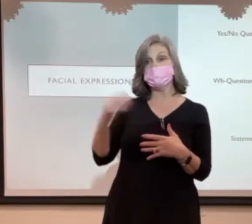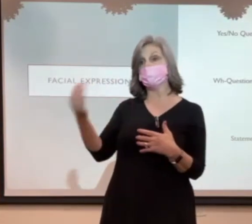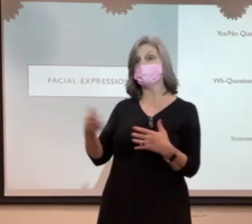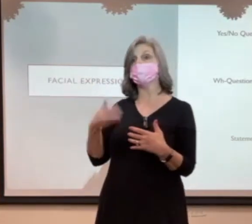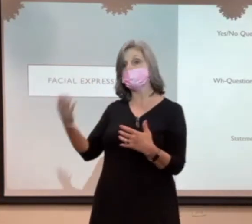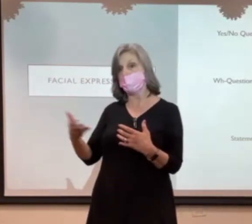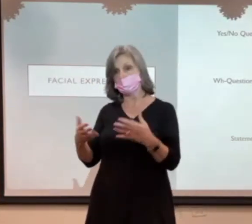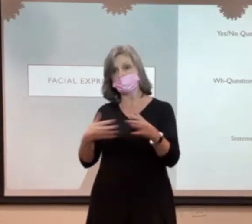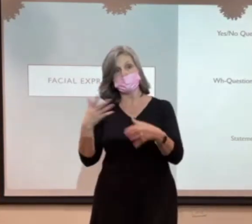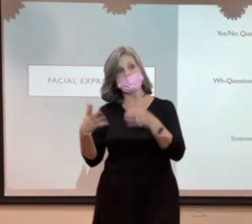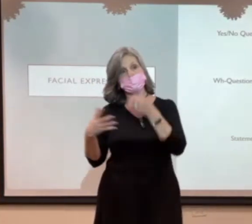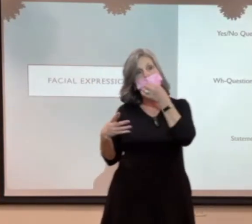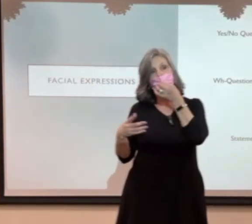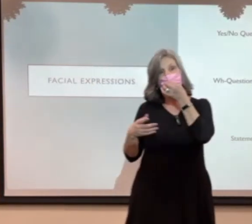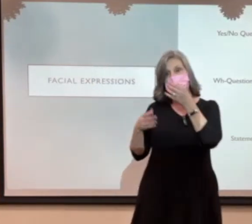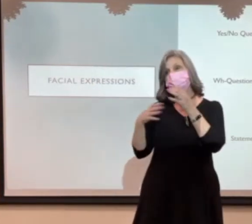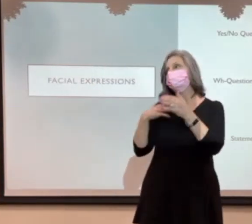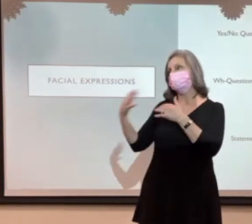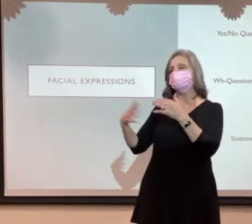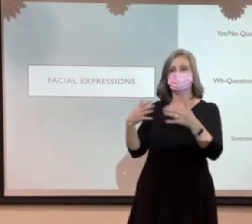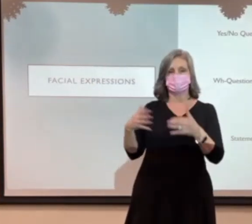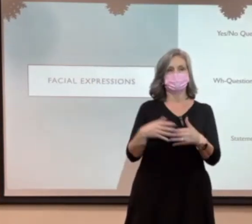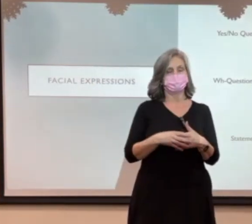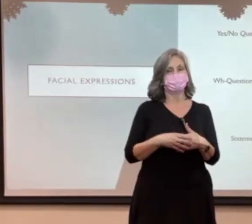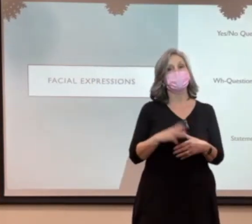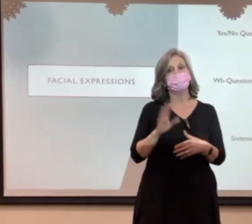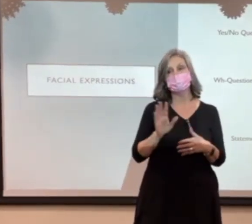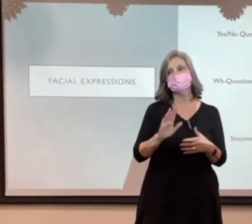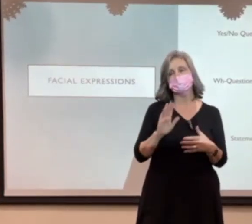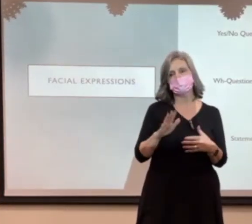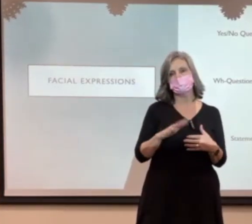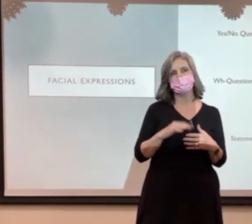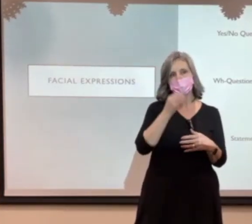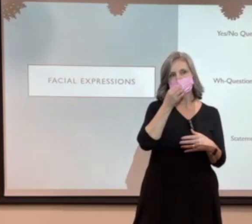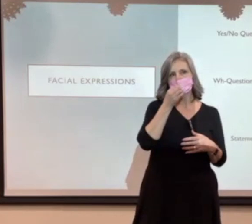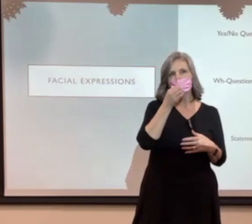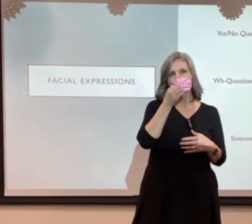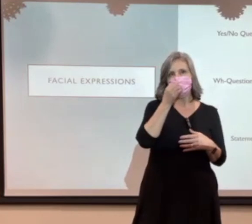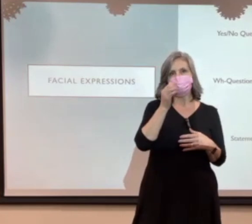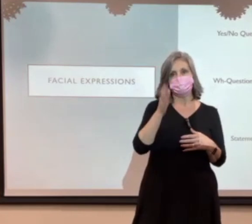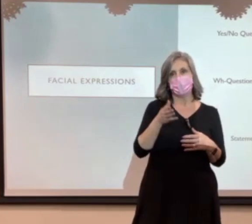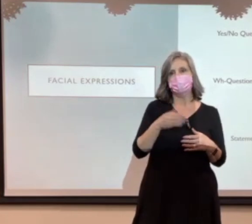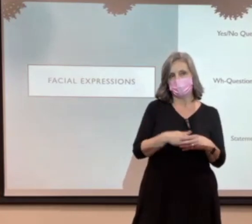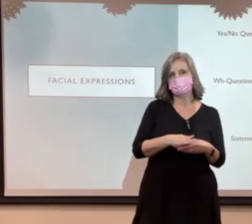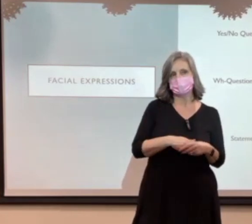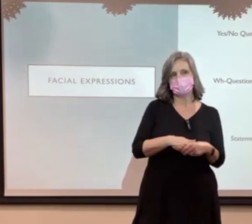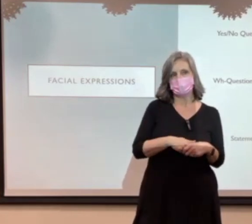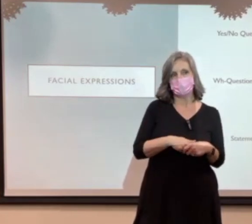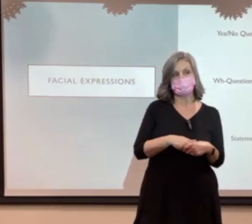start to give us grassroots or different looks into the deaf world. Coda is the newer one. It's on Apple TV, and it